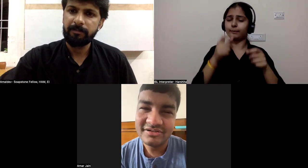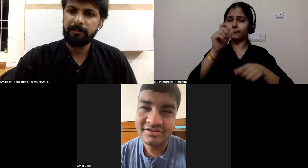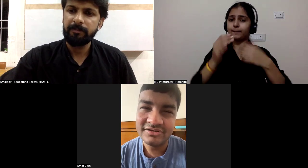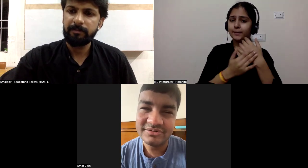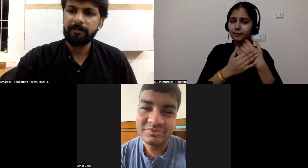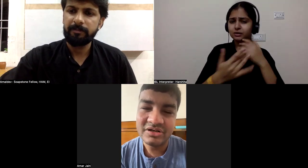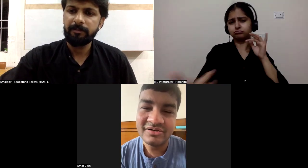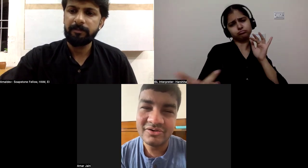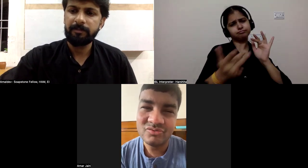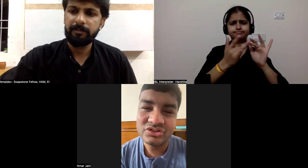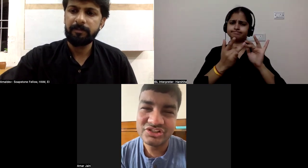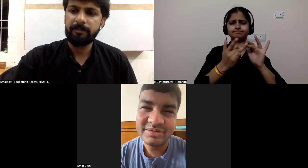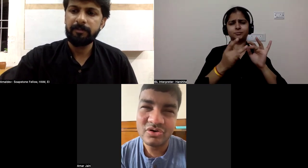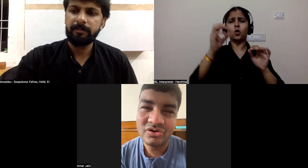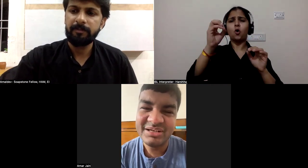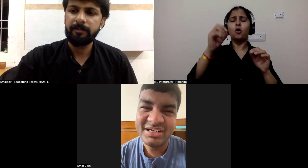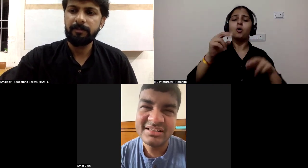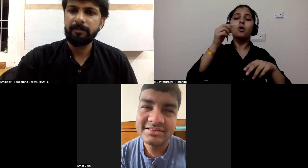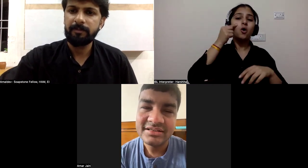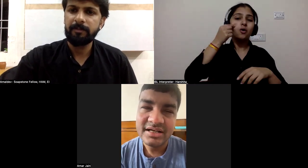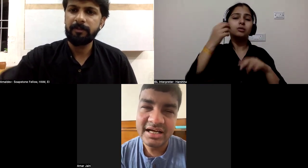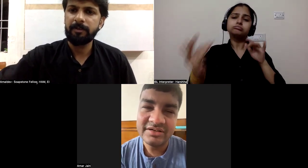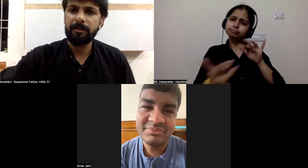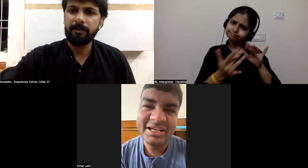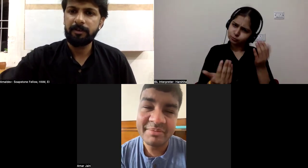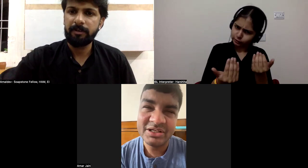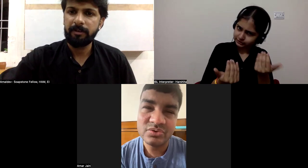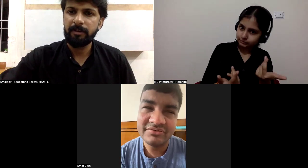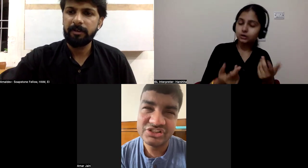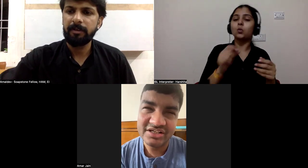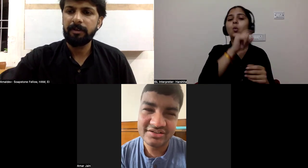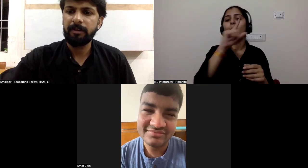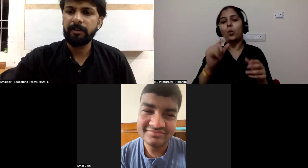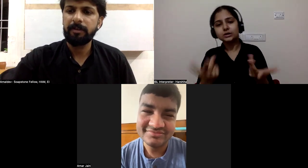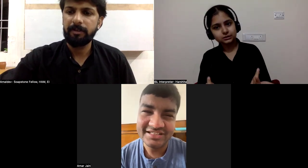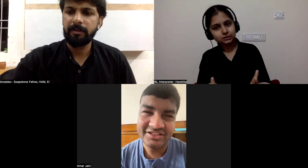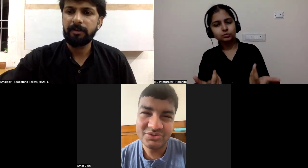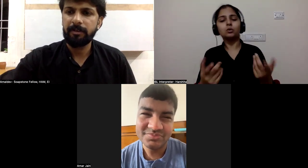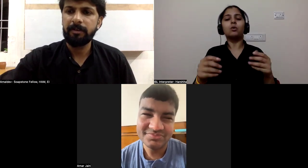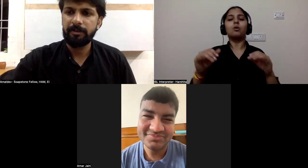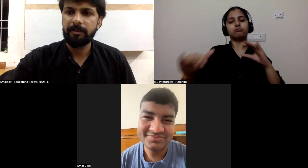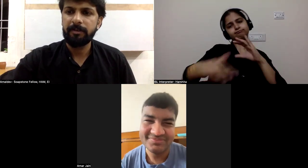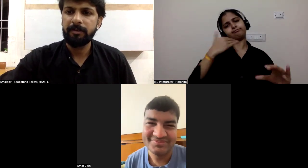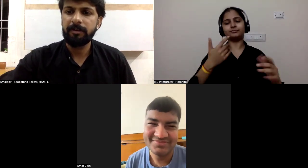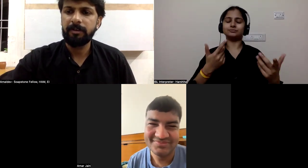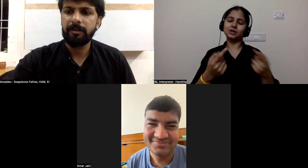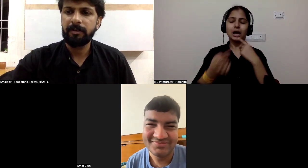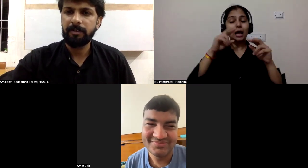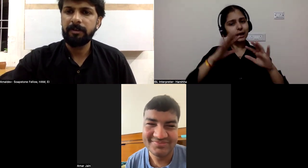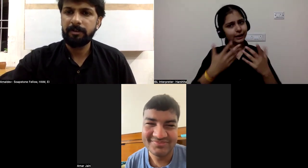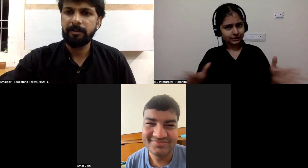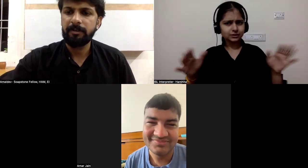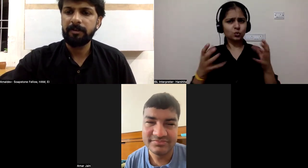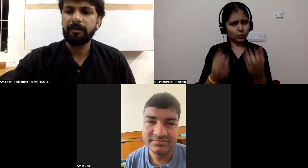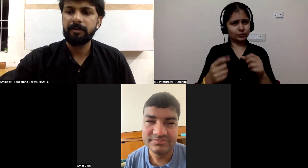offline on WhatsApp or on emails, and we'll be happy to have a chat. Thank you.